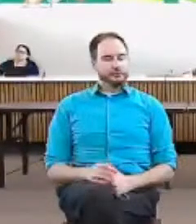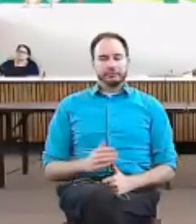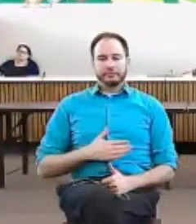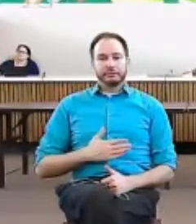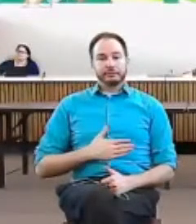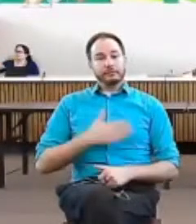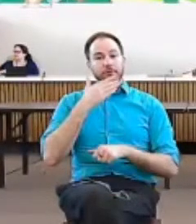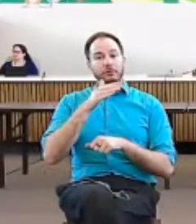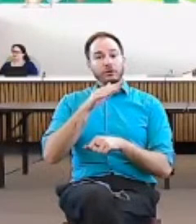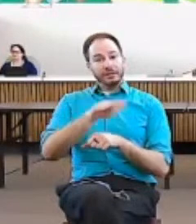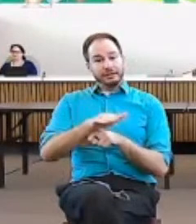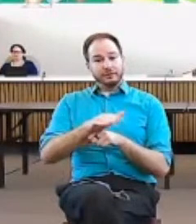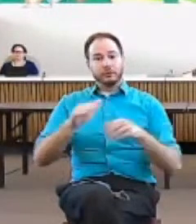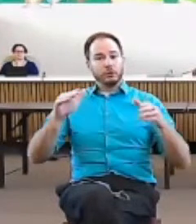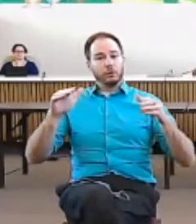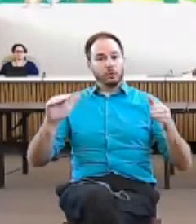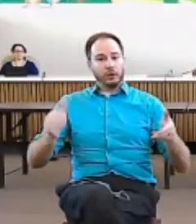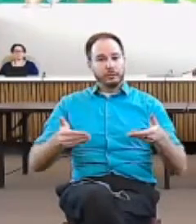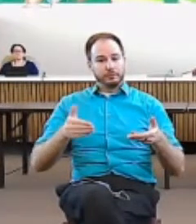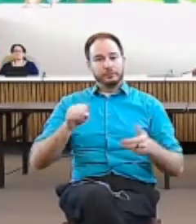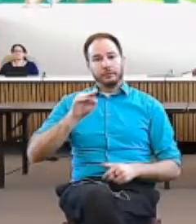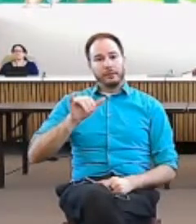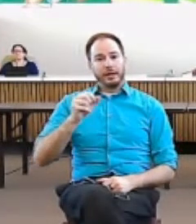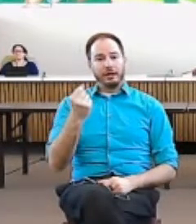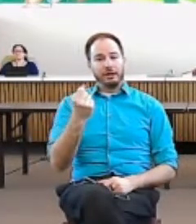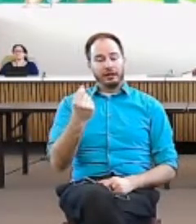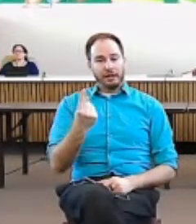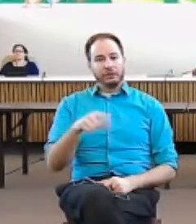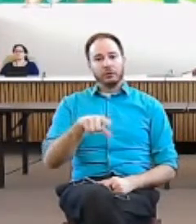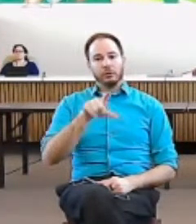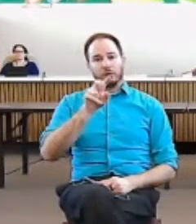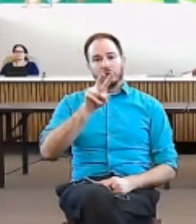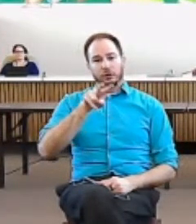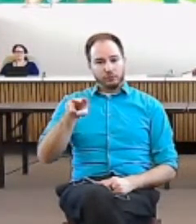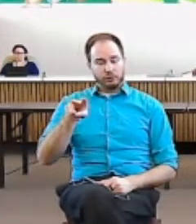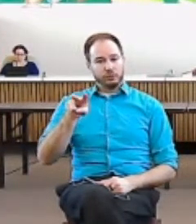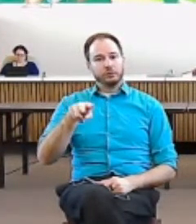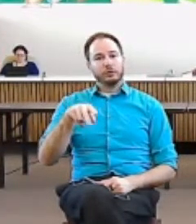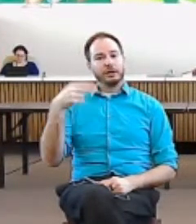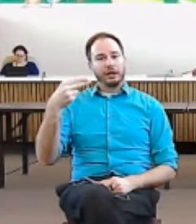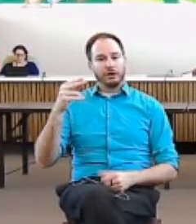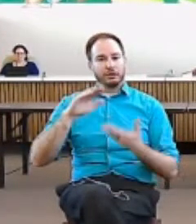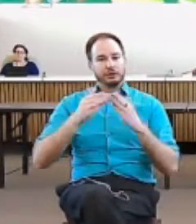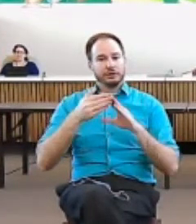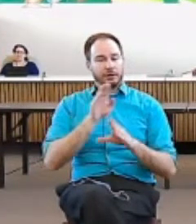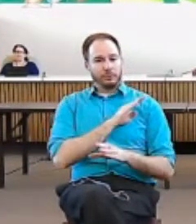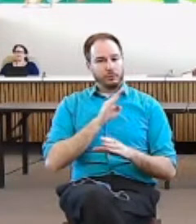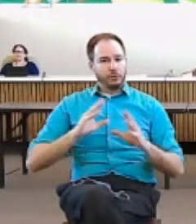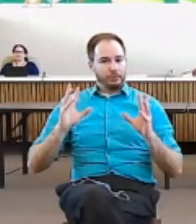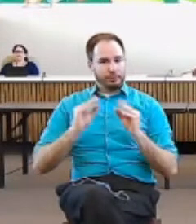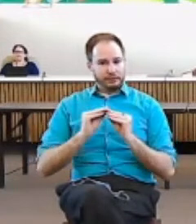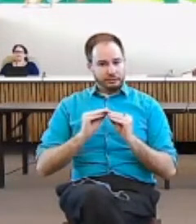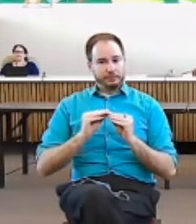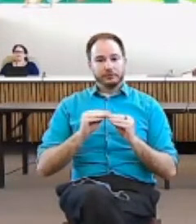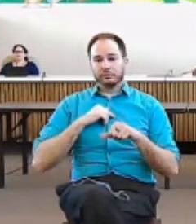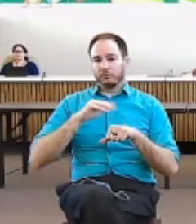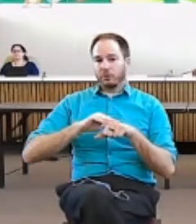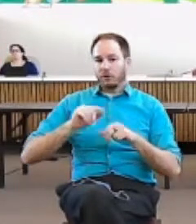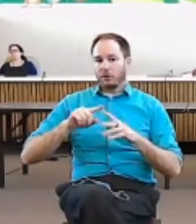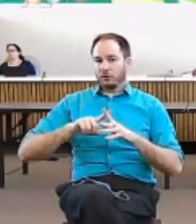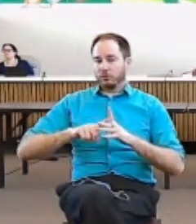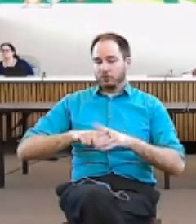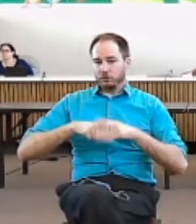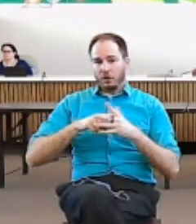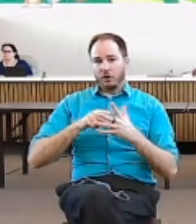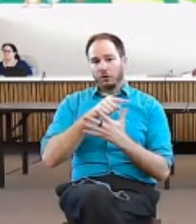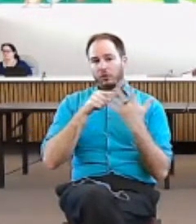Good evening and welcome to the May 11th, 2022 Henrietta Town Board meeting. I'd like to call the meeting to order. Please